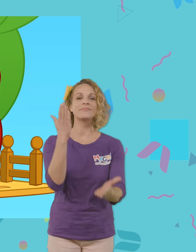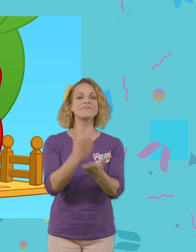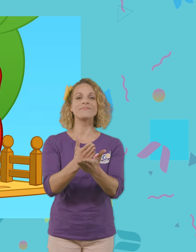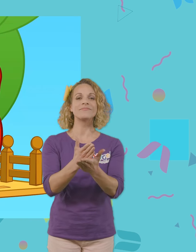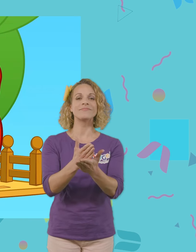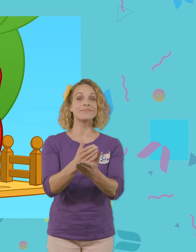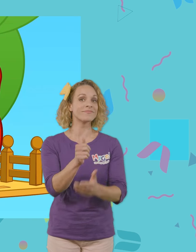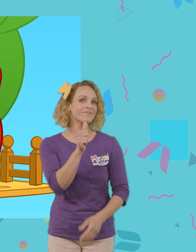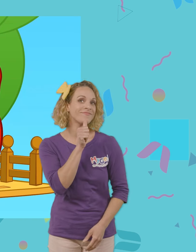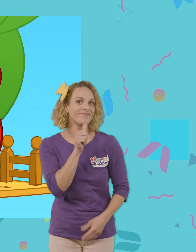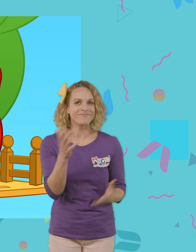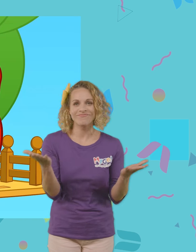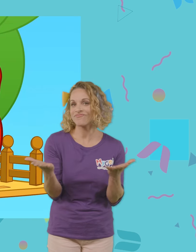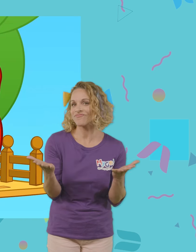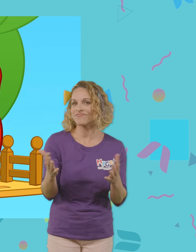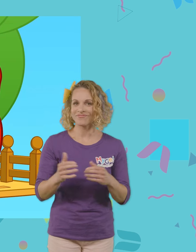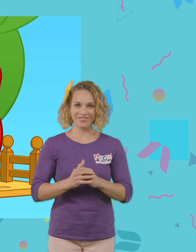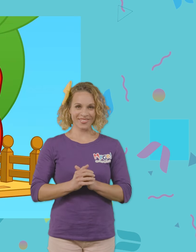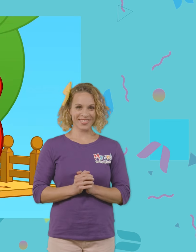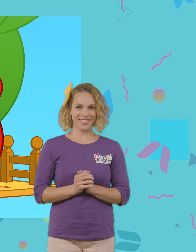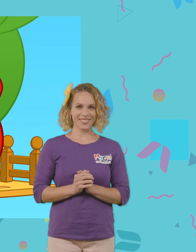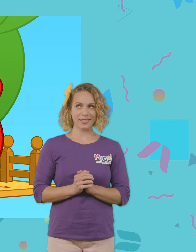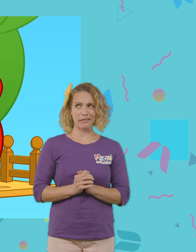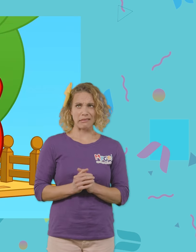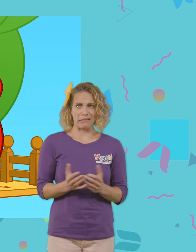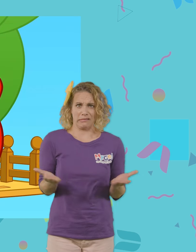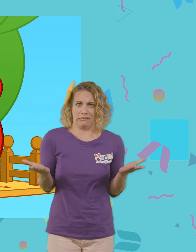Halt! What is the password?